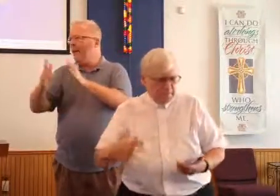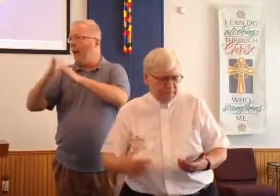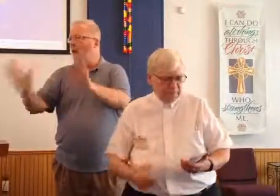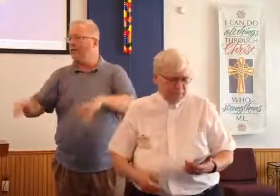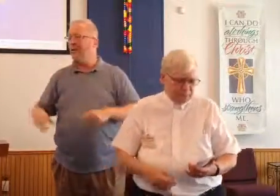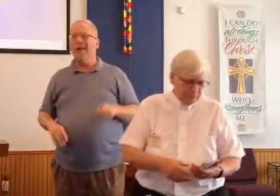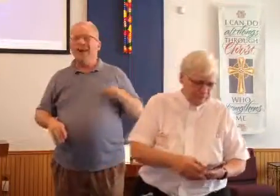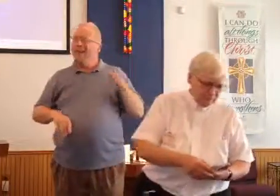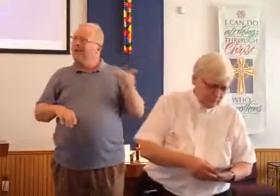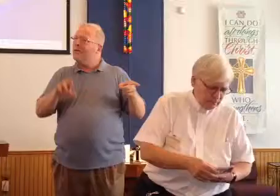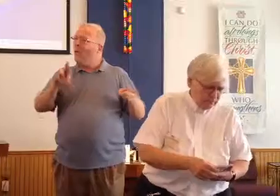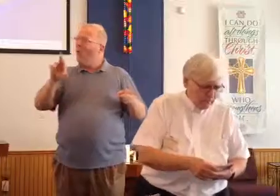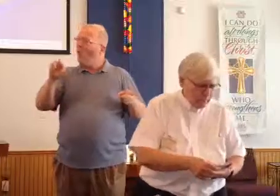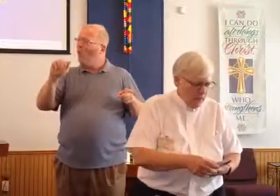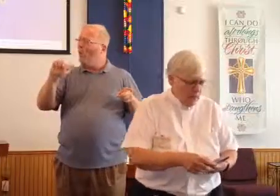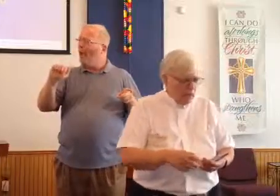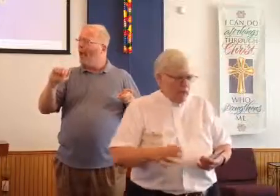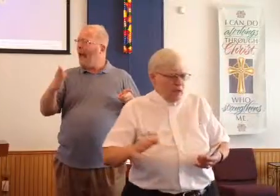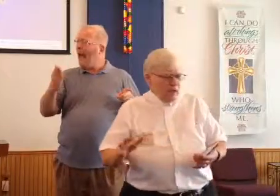right?